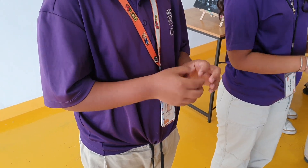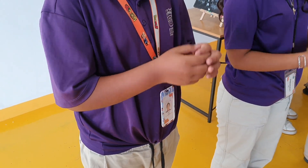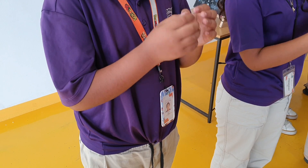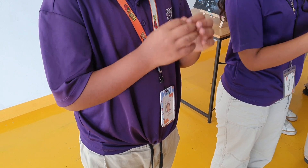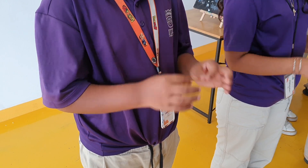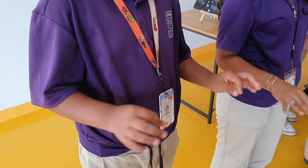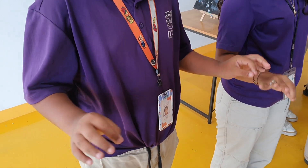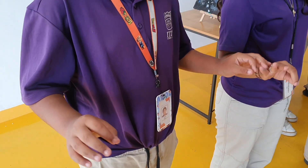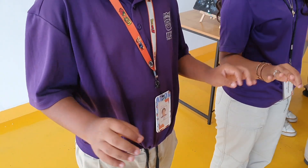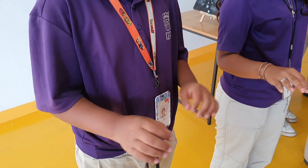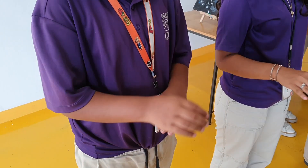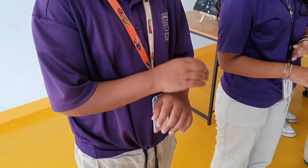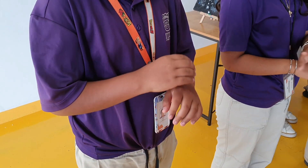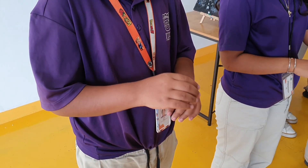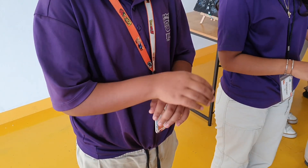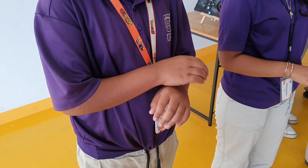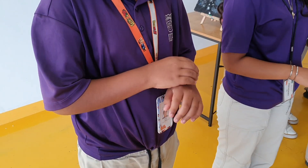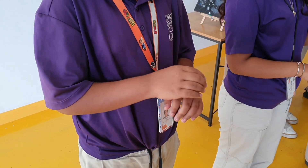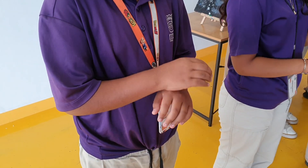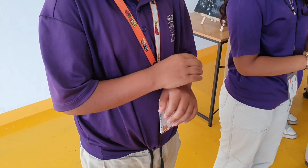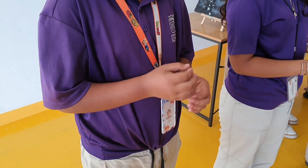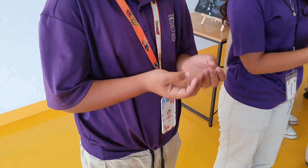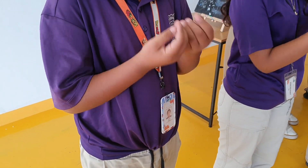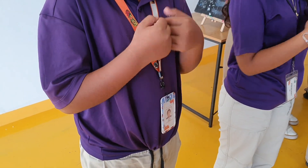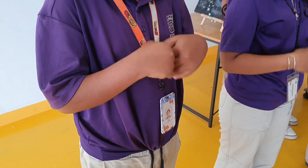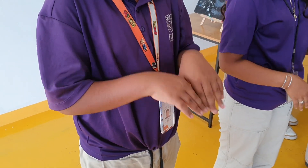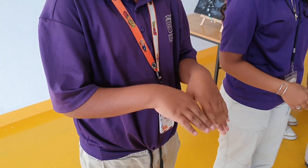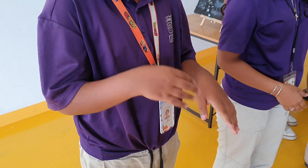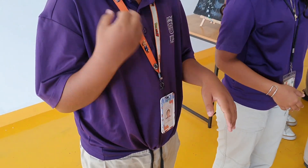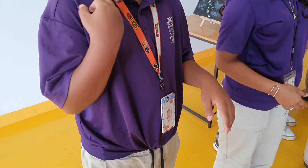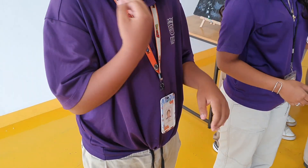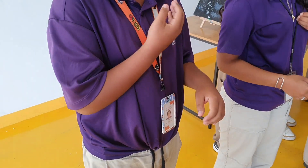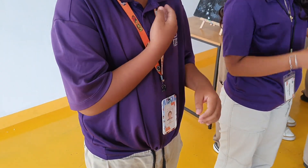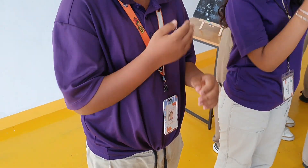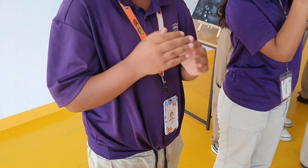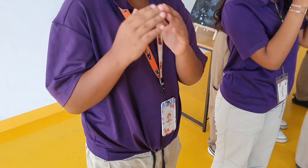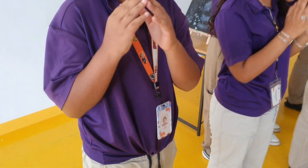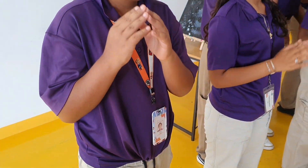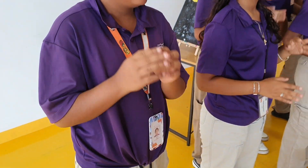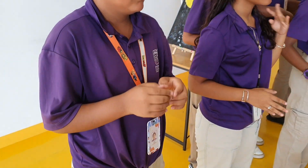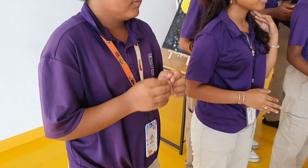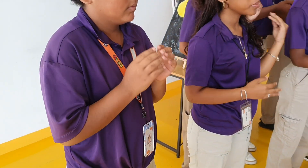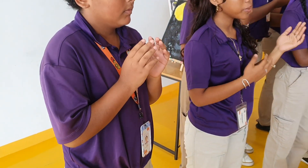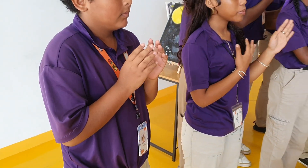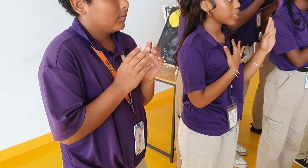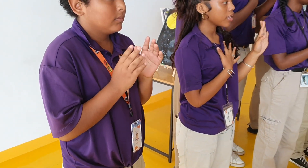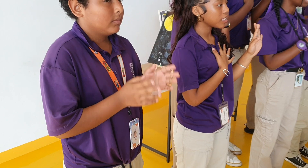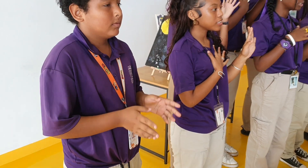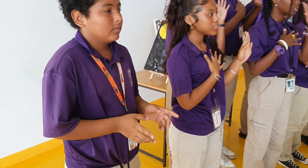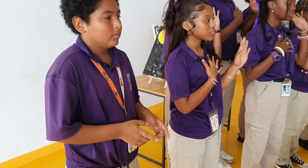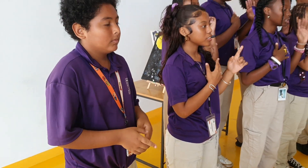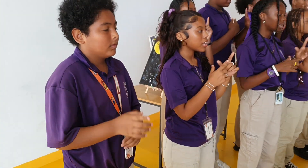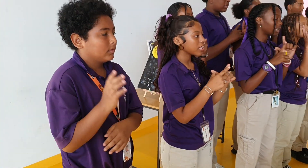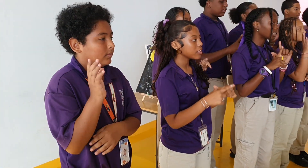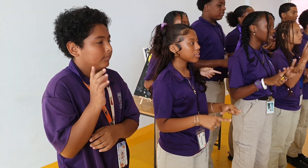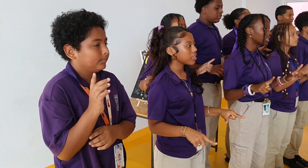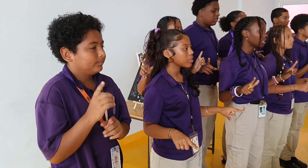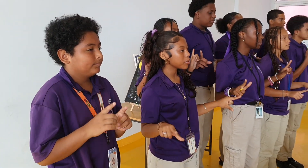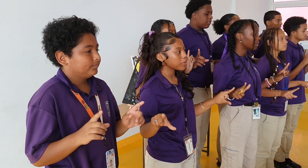considerations, sign language should be a tool available in all Belizean schools. Christy Almeida, Special Education Program